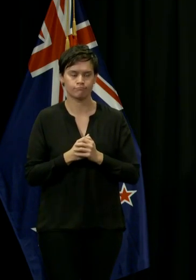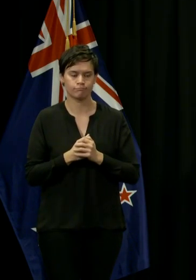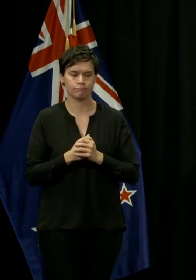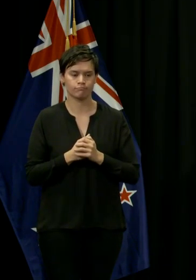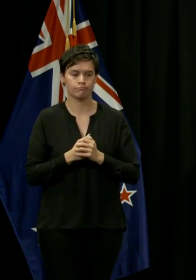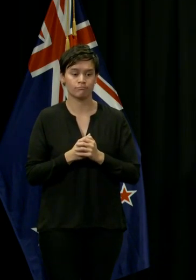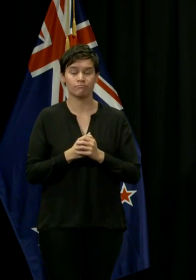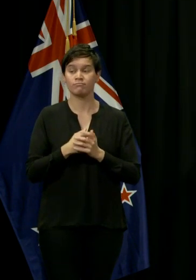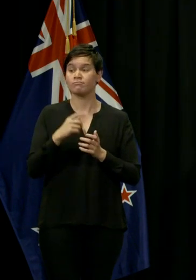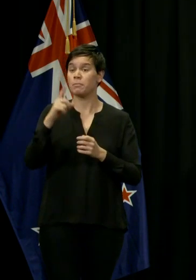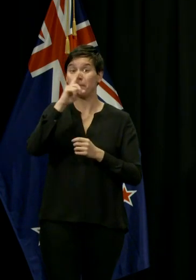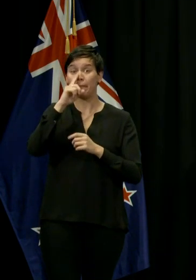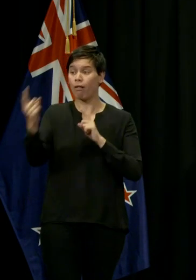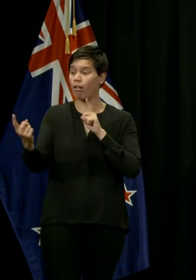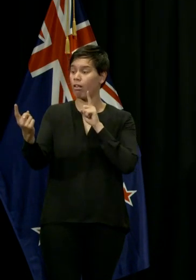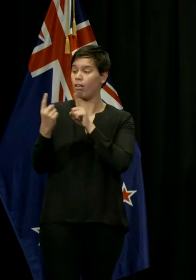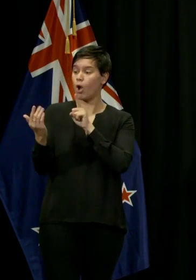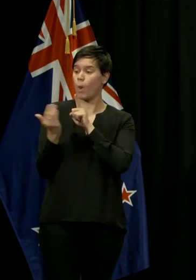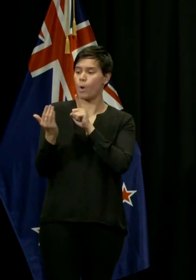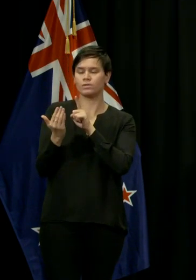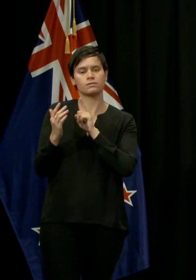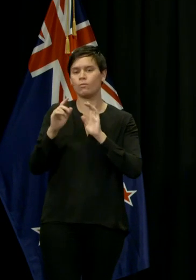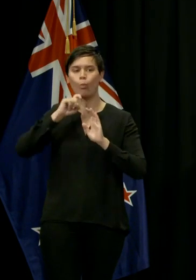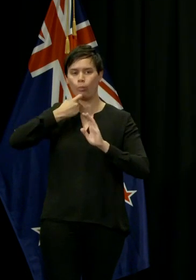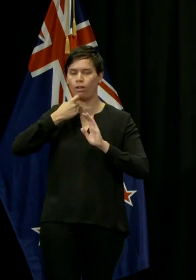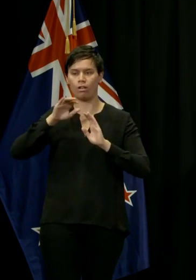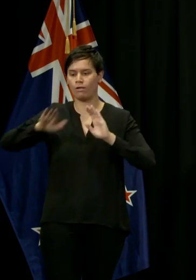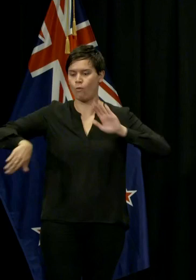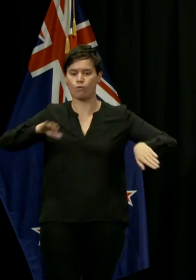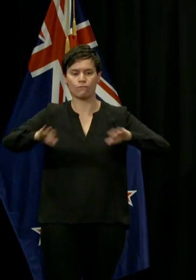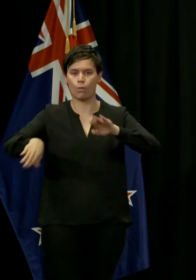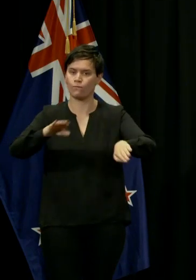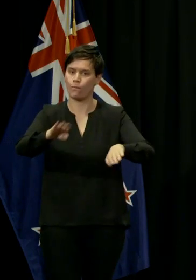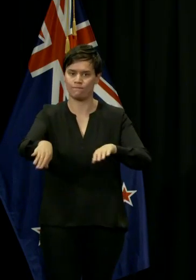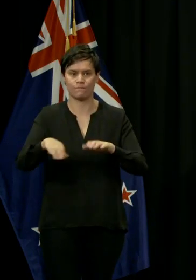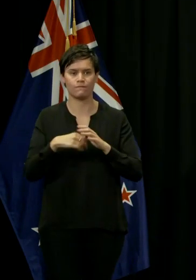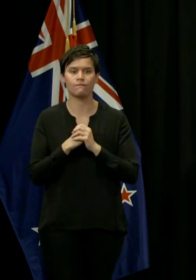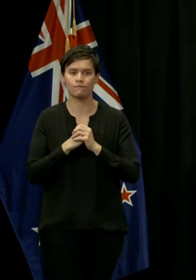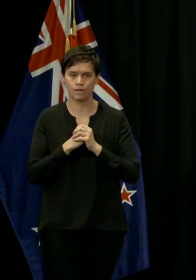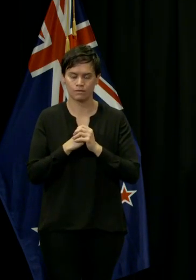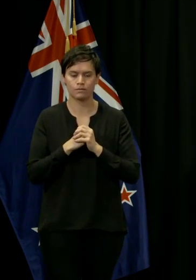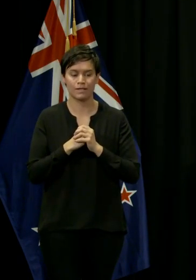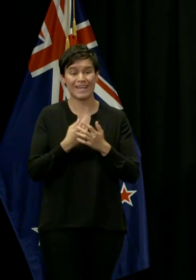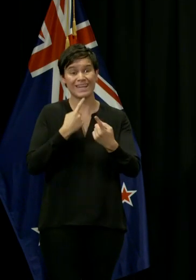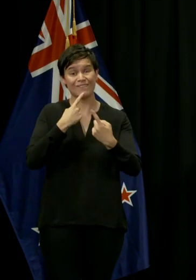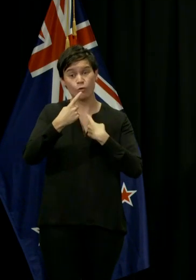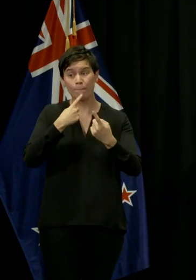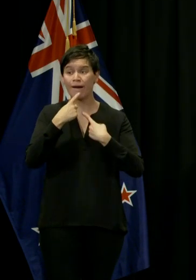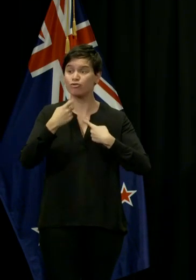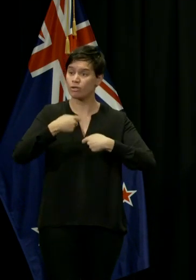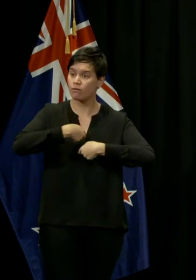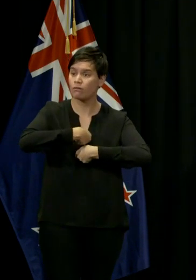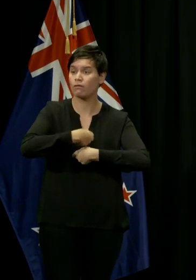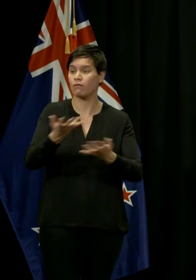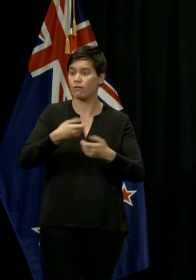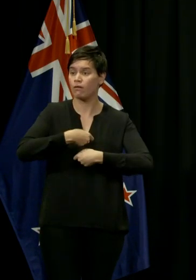will be very limited. We're currently working through protocols for how I can continue to convey information and be questioned by the